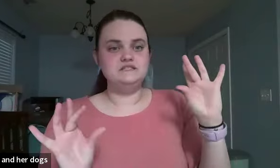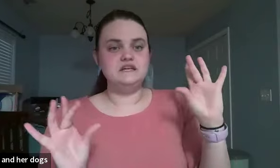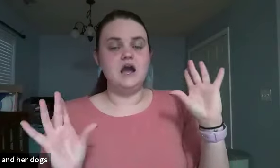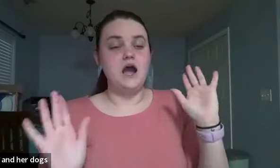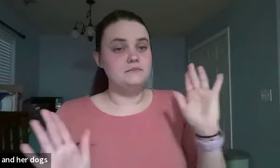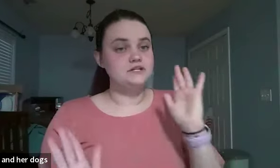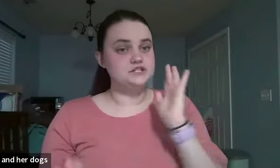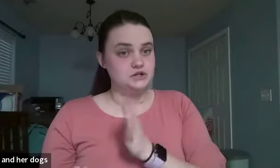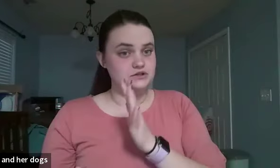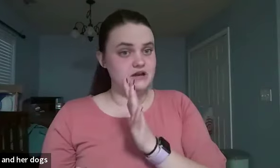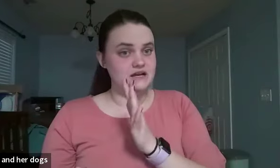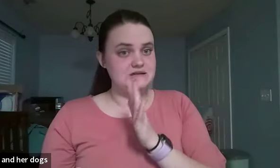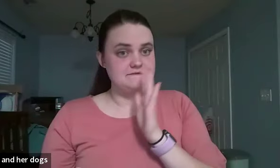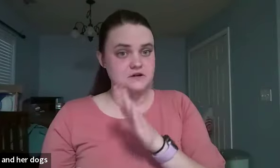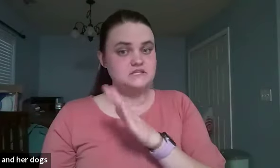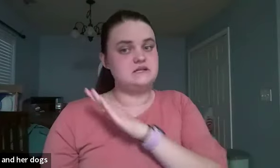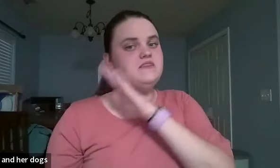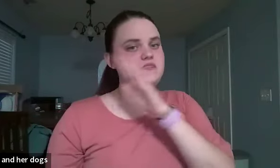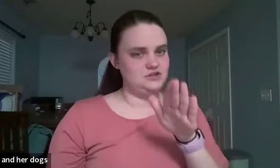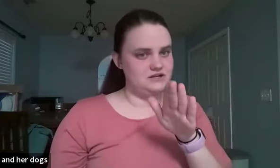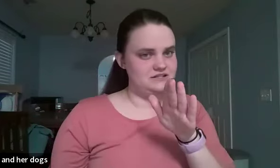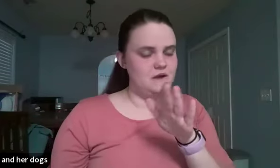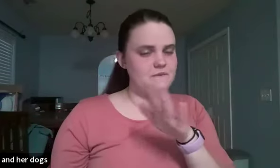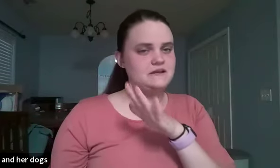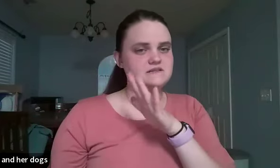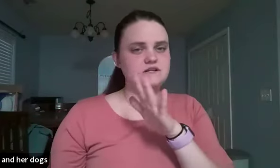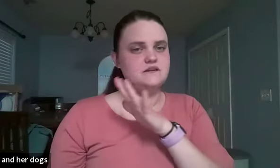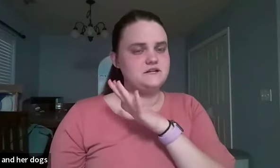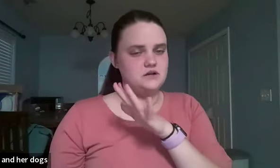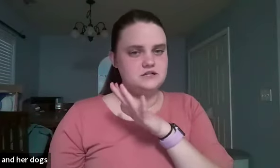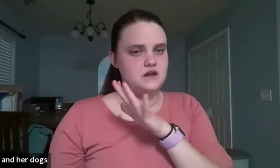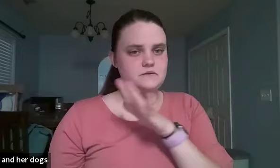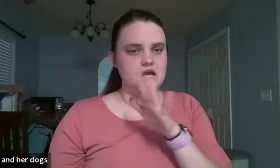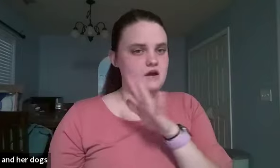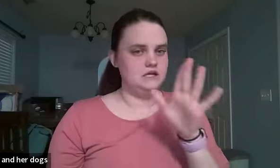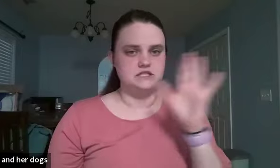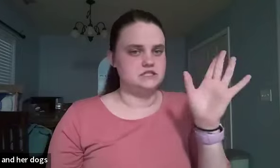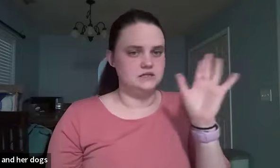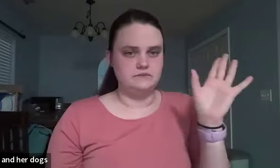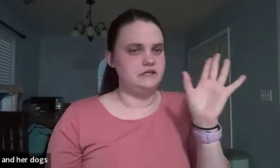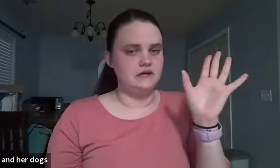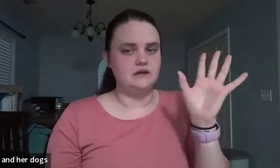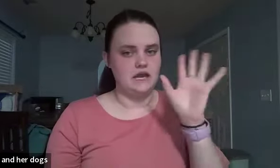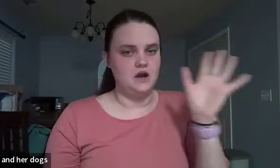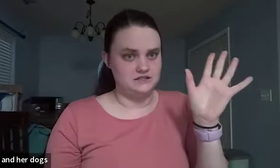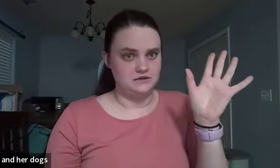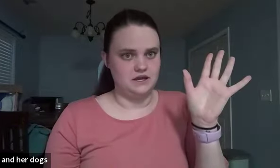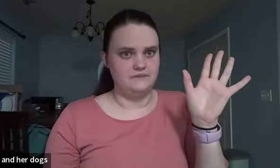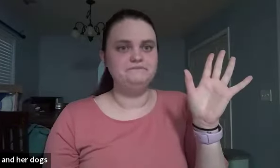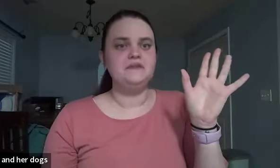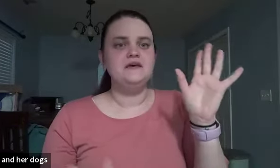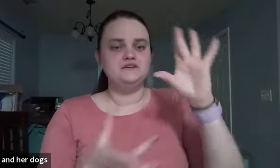ghost, I'm going to show you guys it first and then try to describe it because I feel like if I try to describe it now, it's just going to be chaos. Okay.